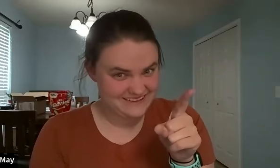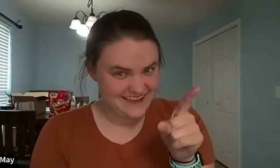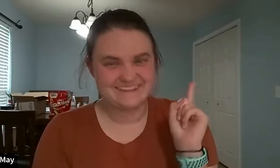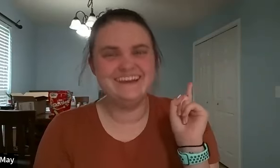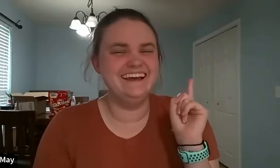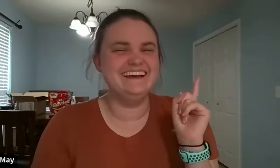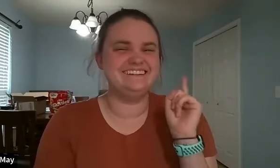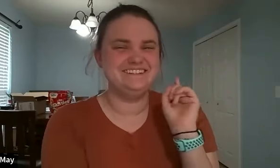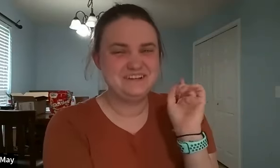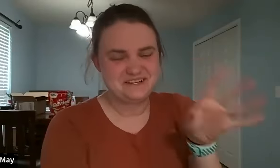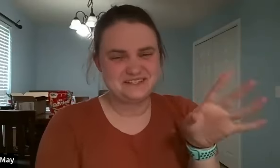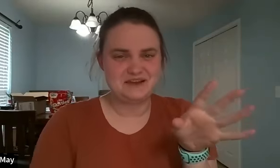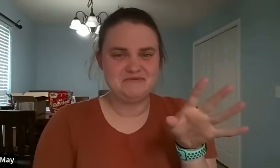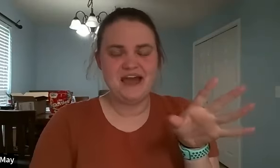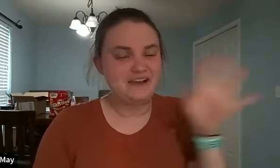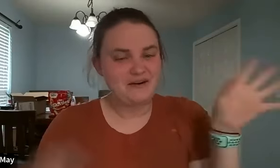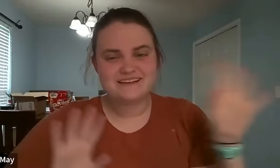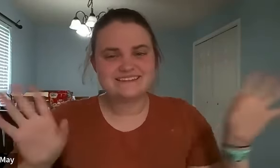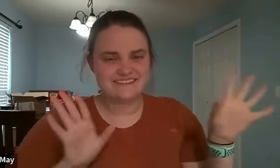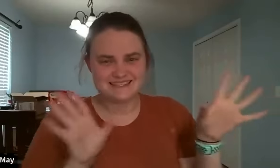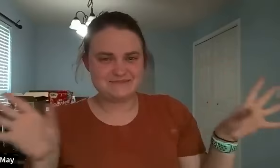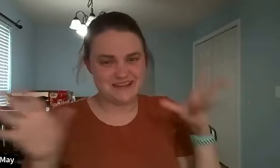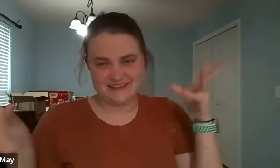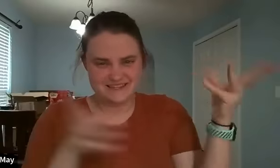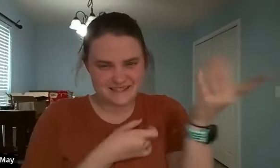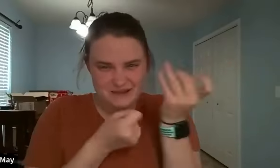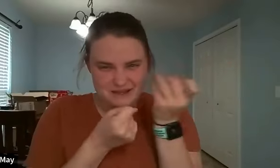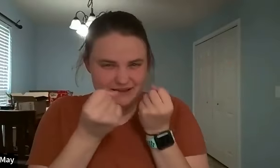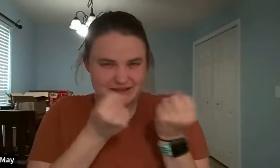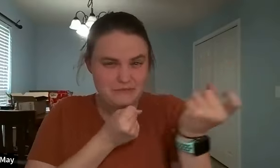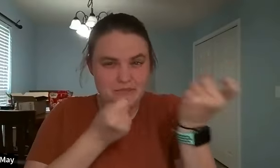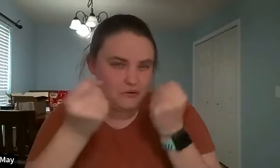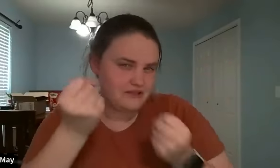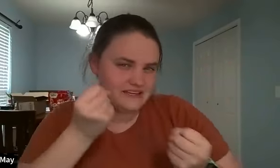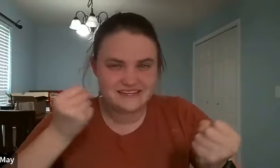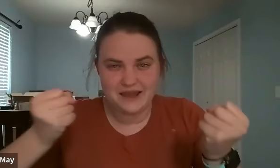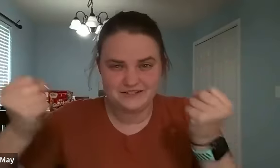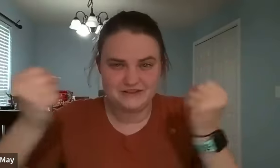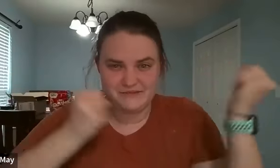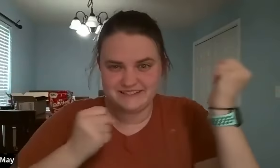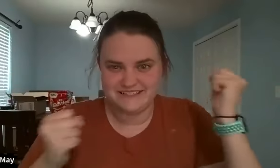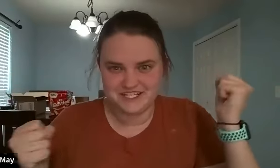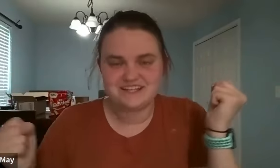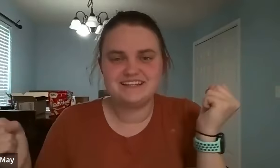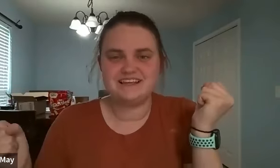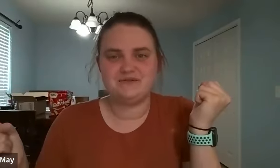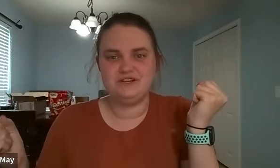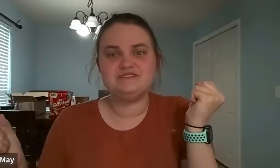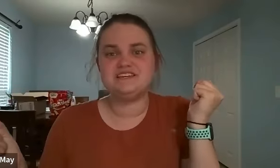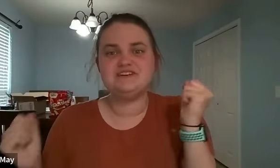that. So I always that's my pull in to catch everyone's attention, because like when you say you can go